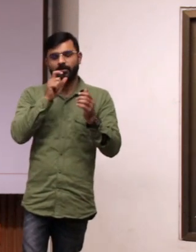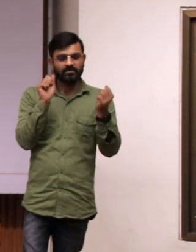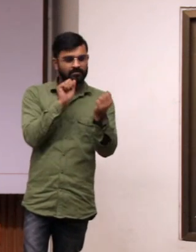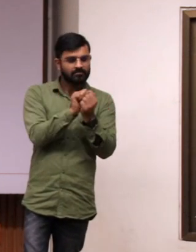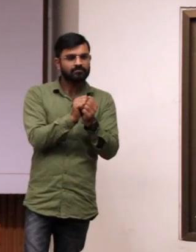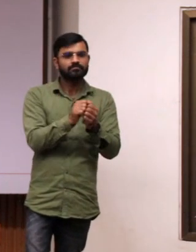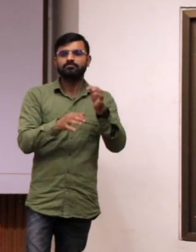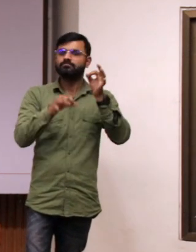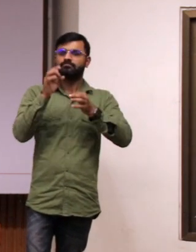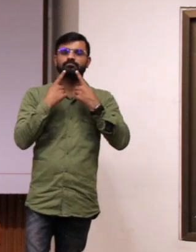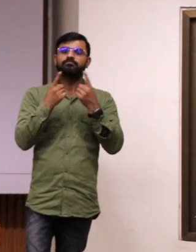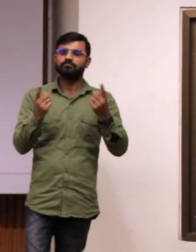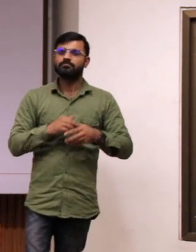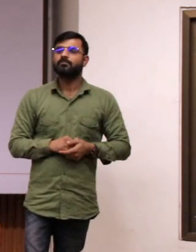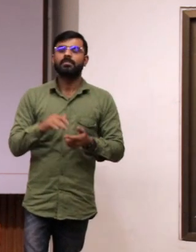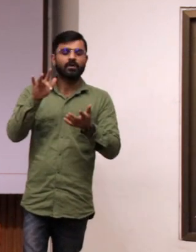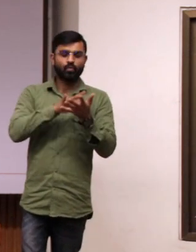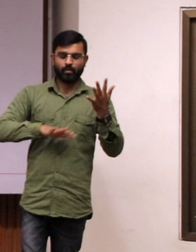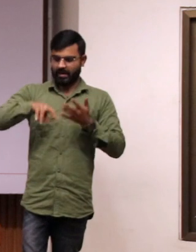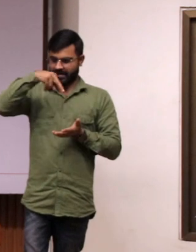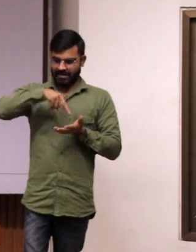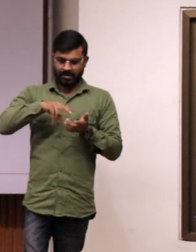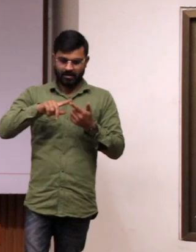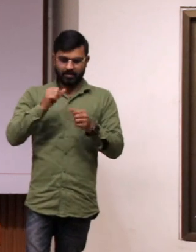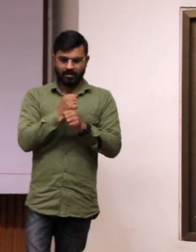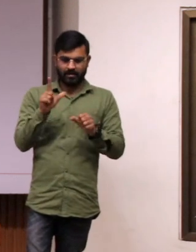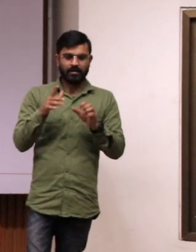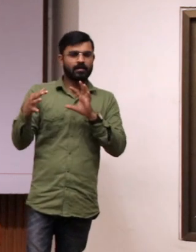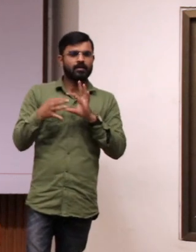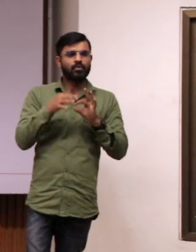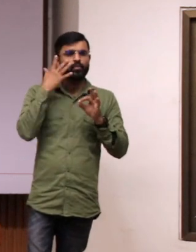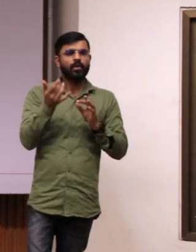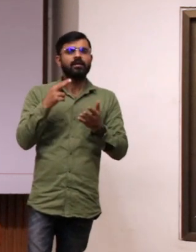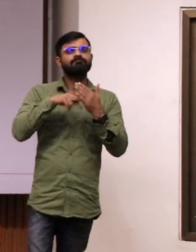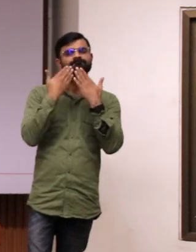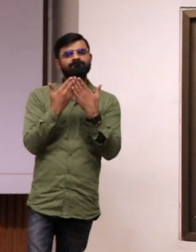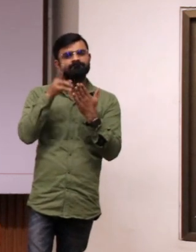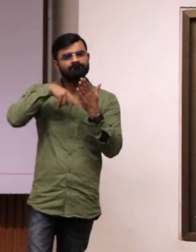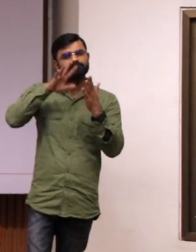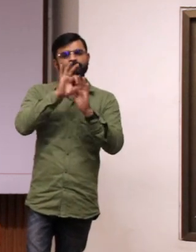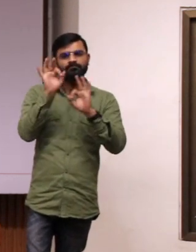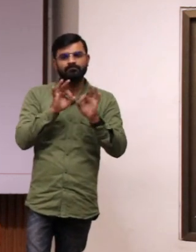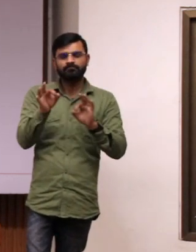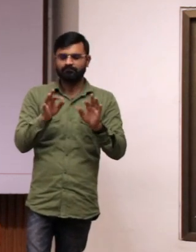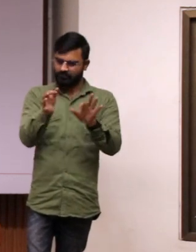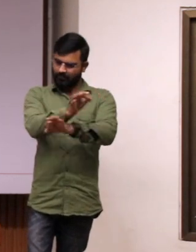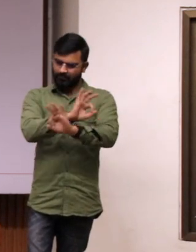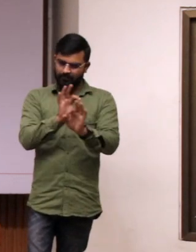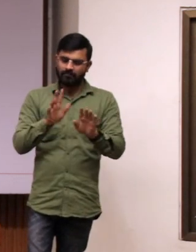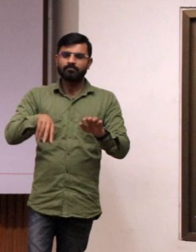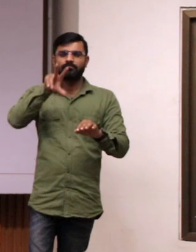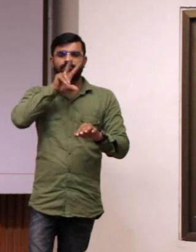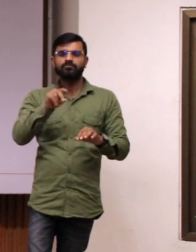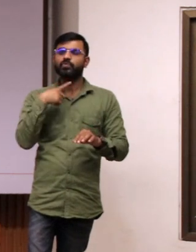And they have given judgment. So where we stand as a legal fraternity, why we are not studying? Why we are not going prepared to